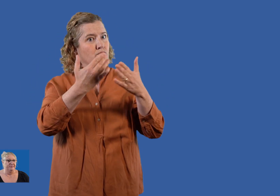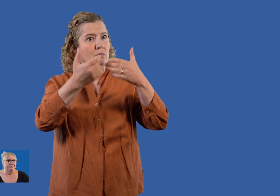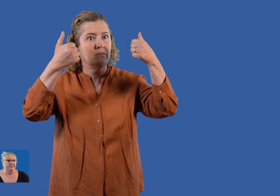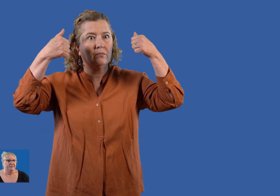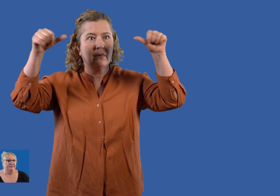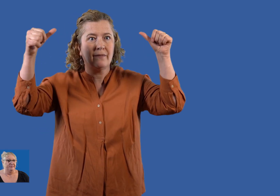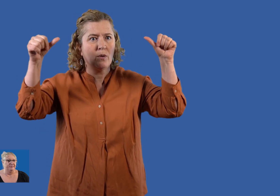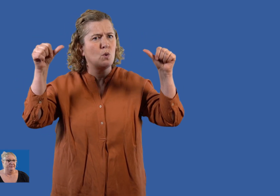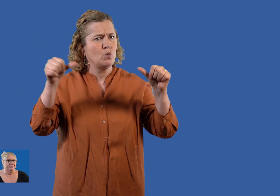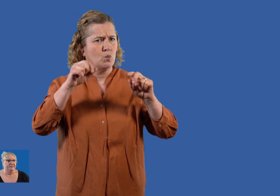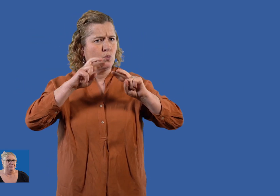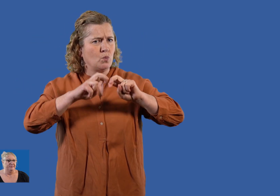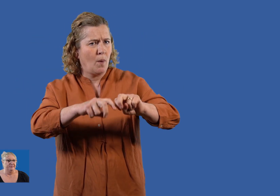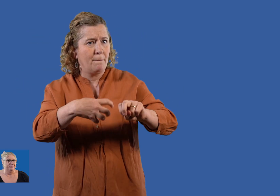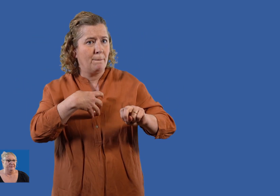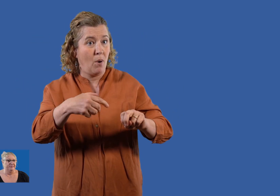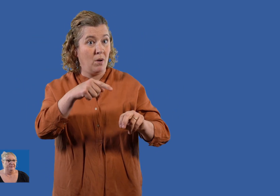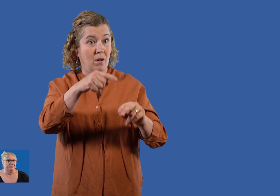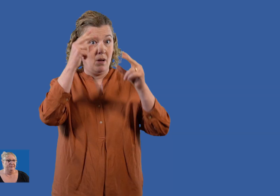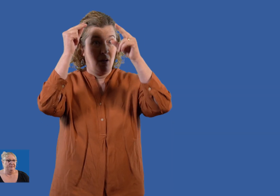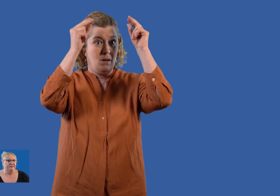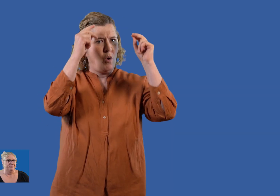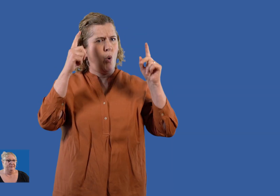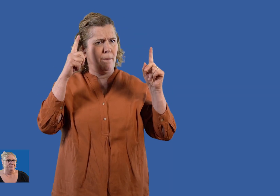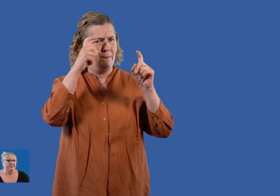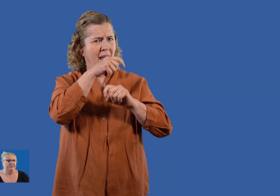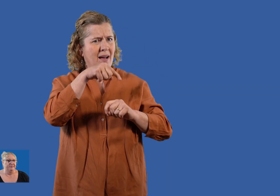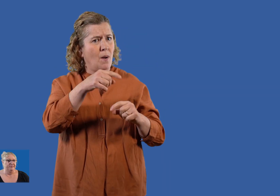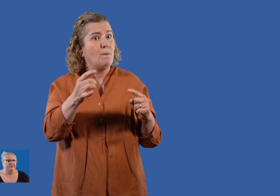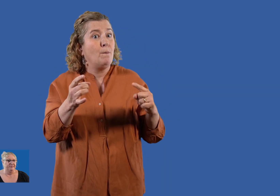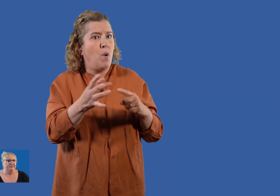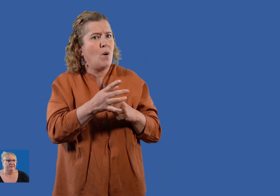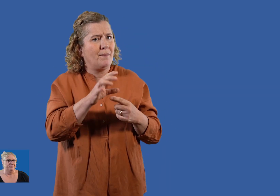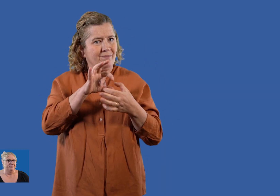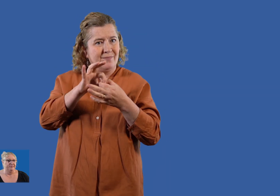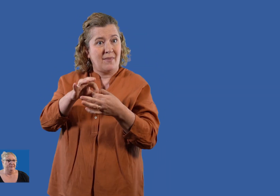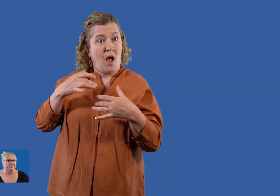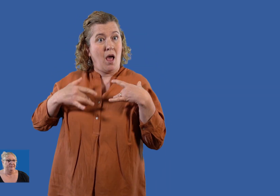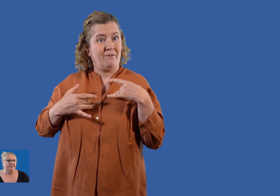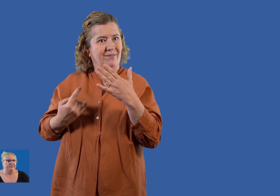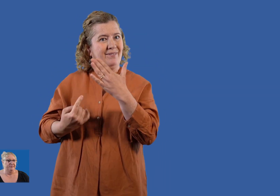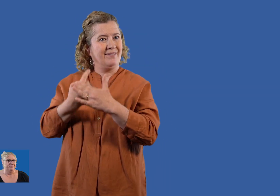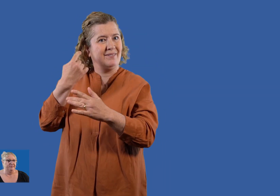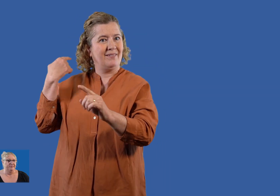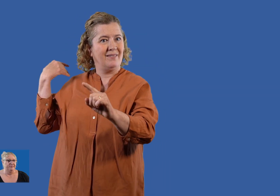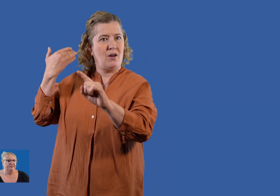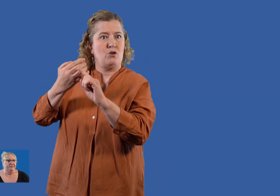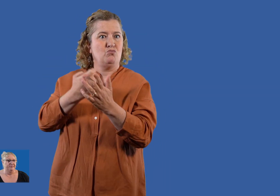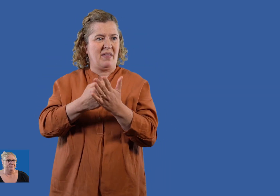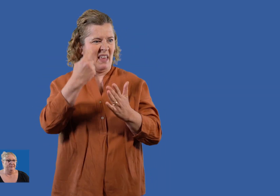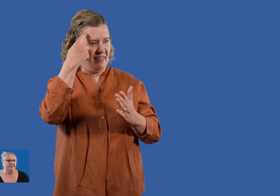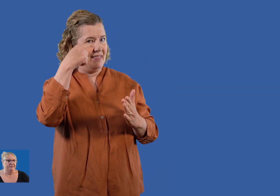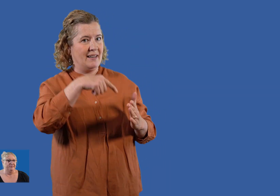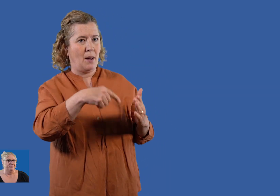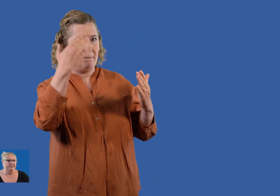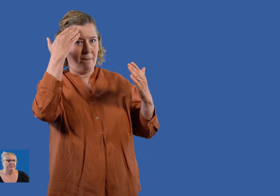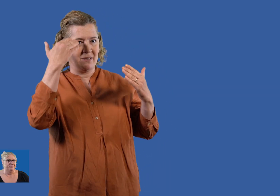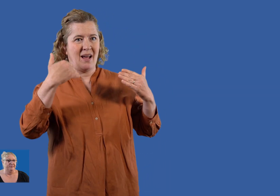been very successful in promoting a view that hearing voices is very complex, significant and meaningful, and that should be